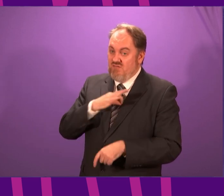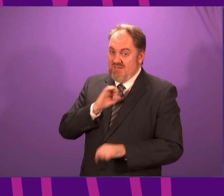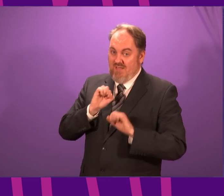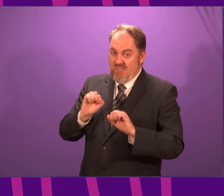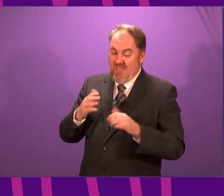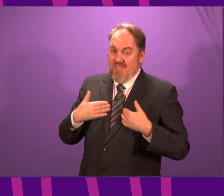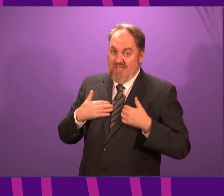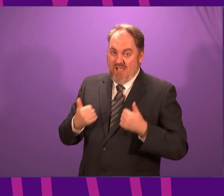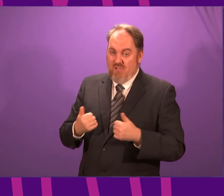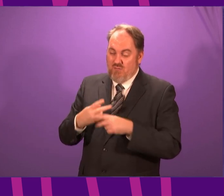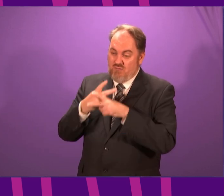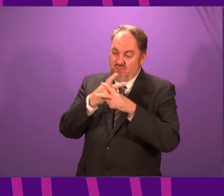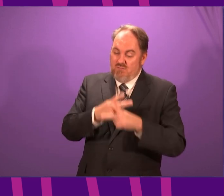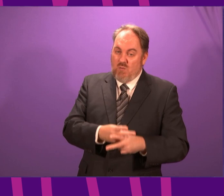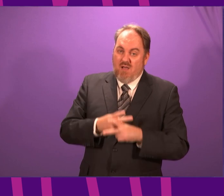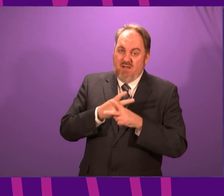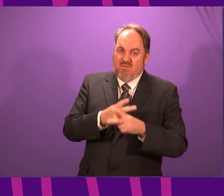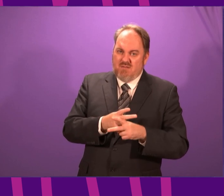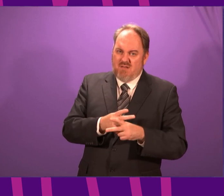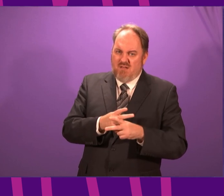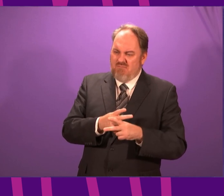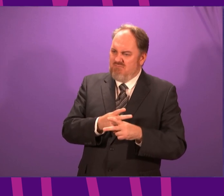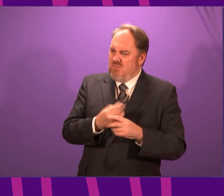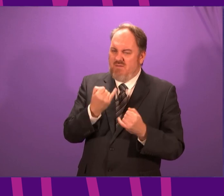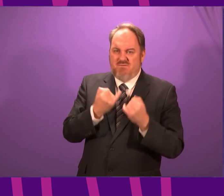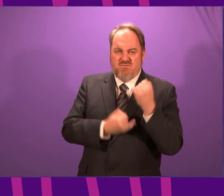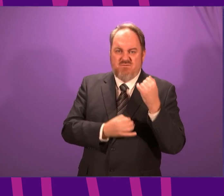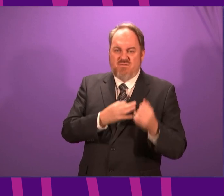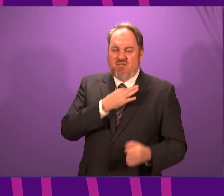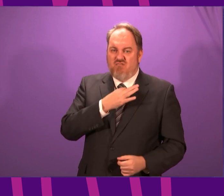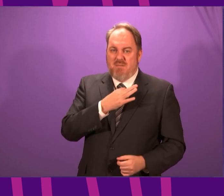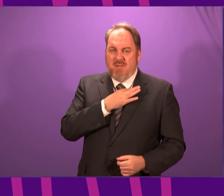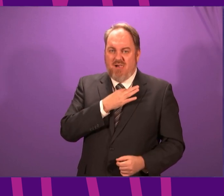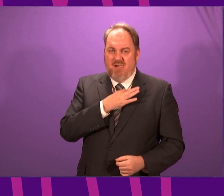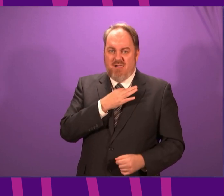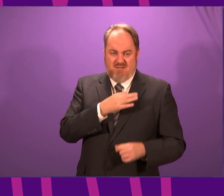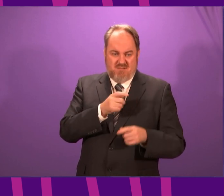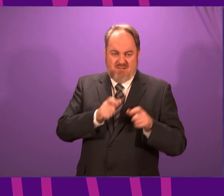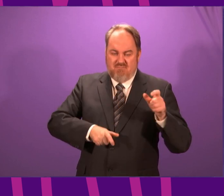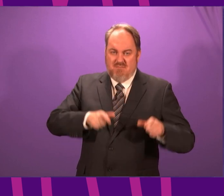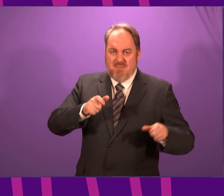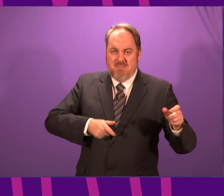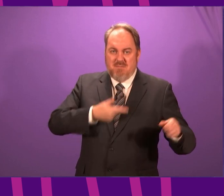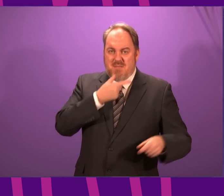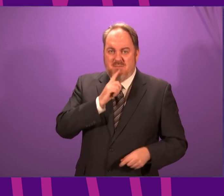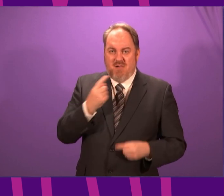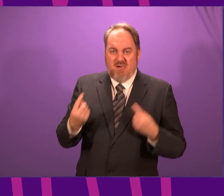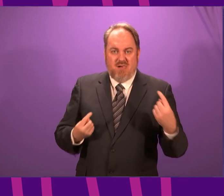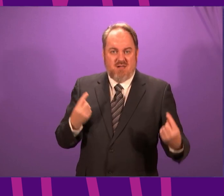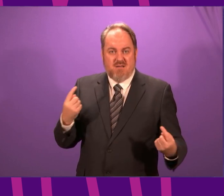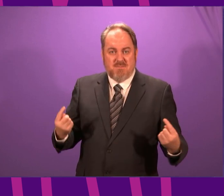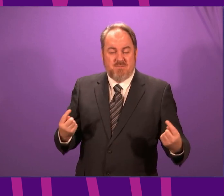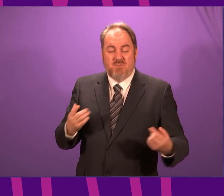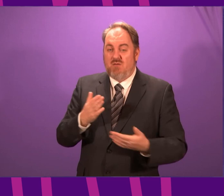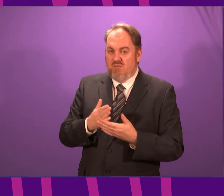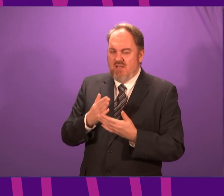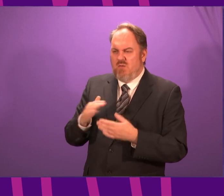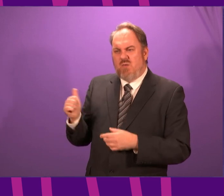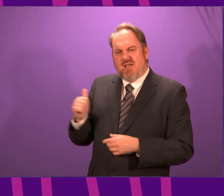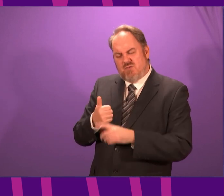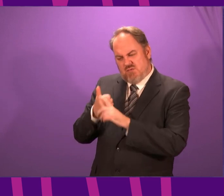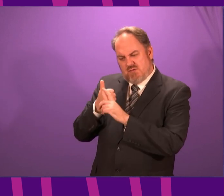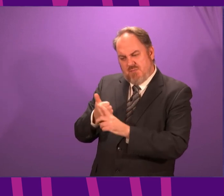to care for Scotland's most vulnerable people, so everything needs to be done to ensure that we are caring for and protecting